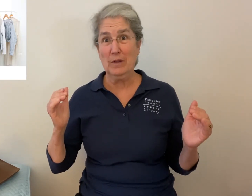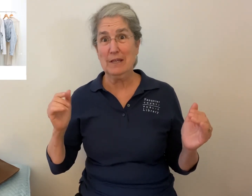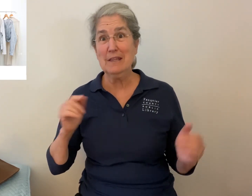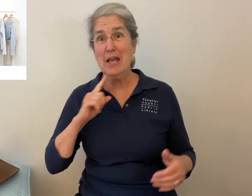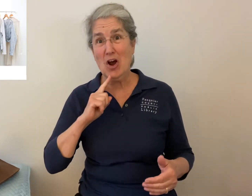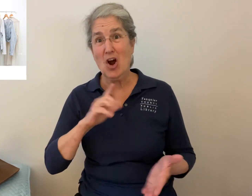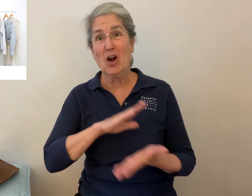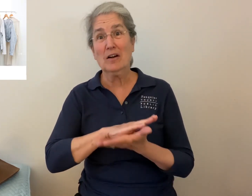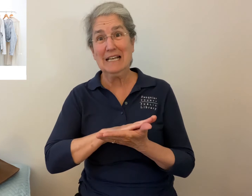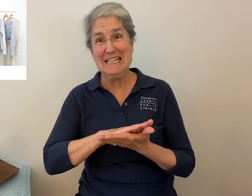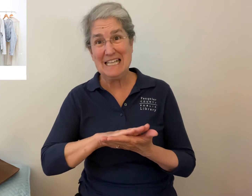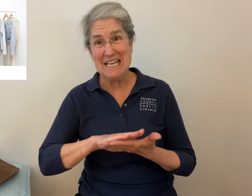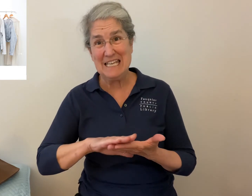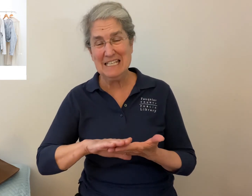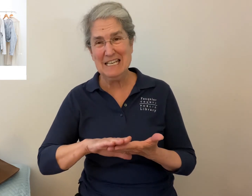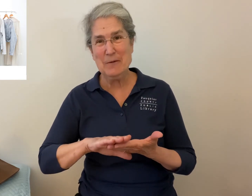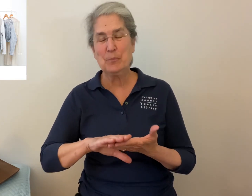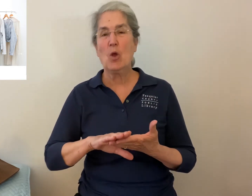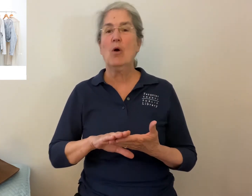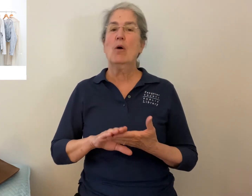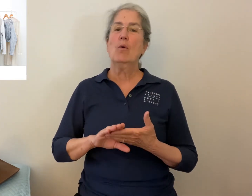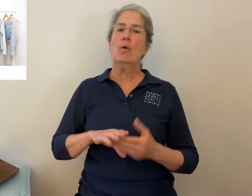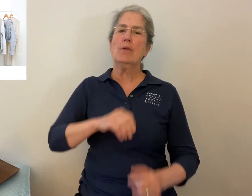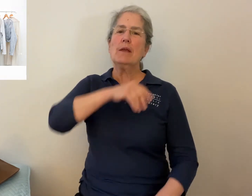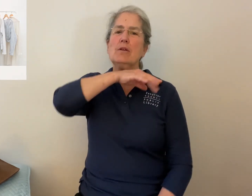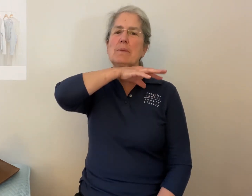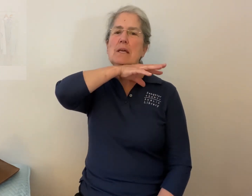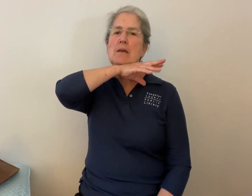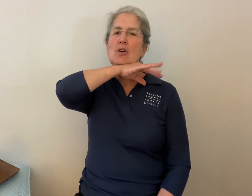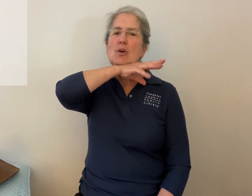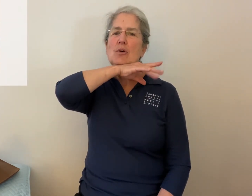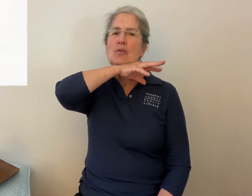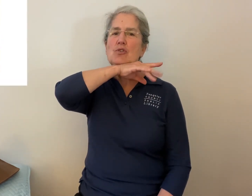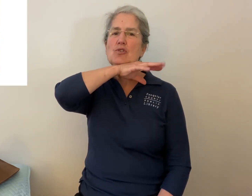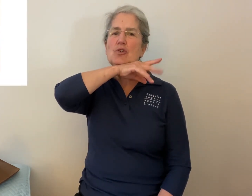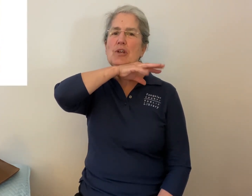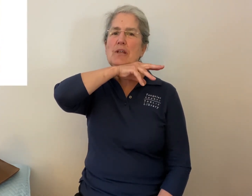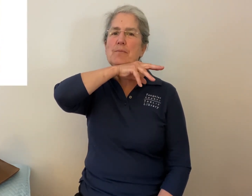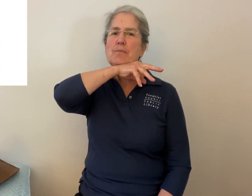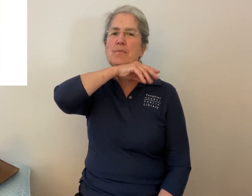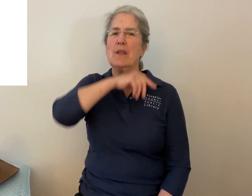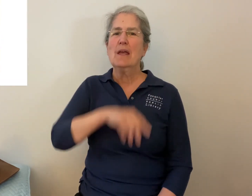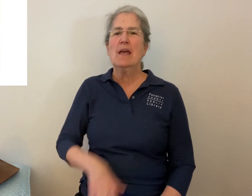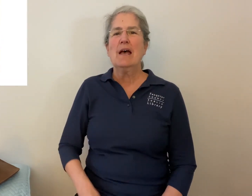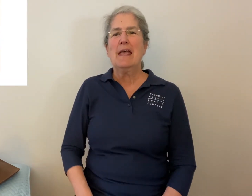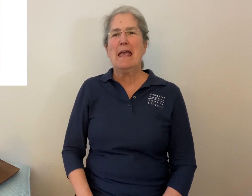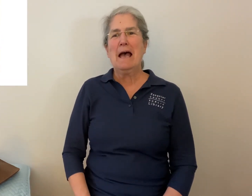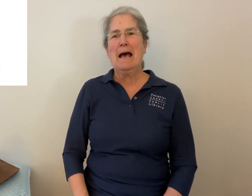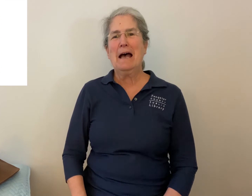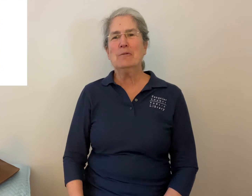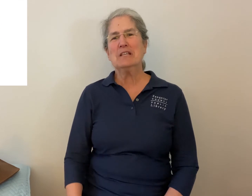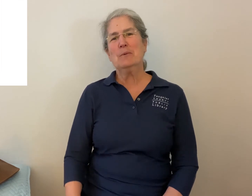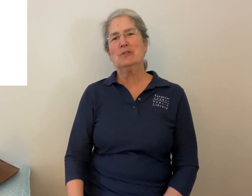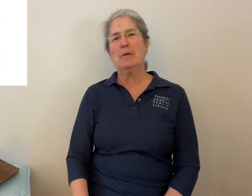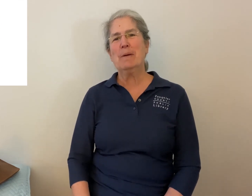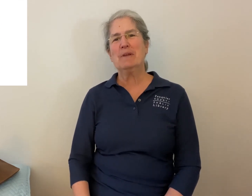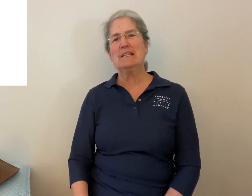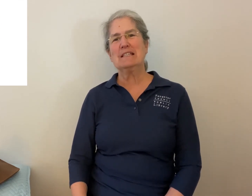Hopefully they are clean. Or they could be dirty. I was able to remember the sign